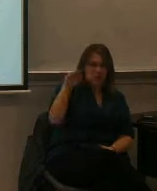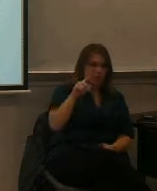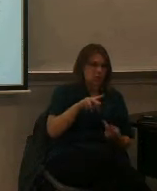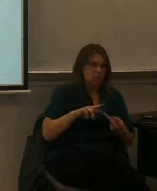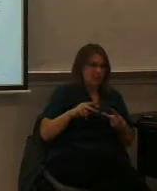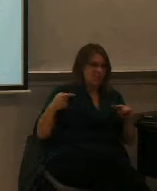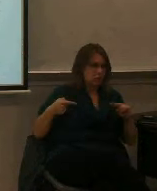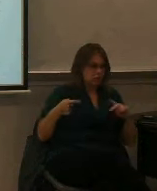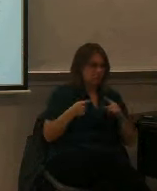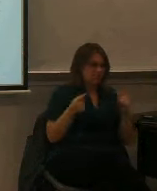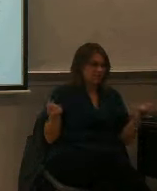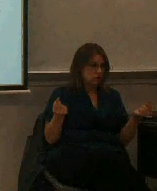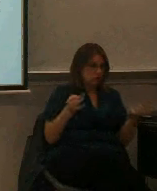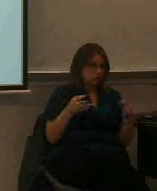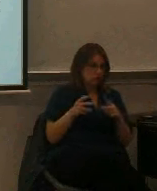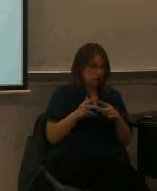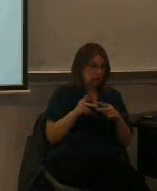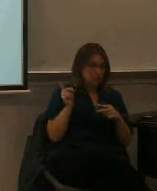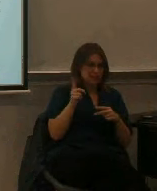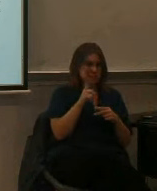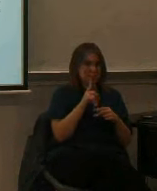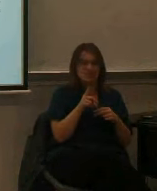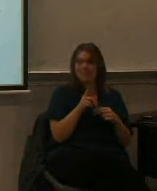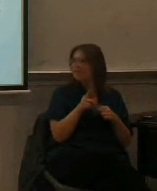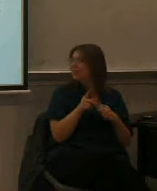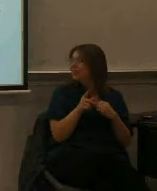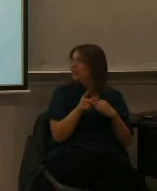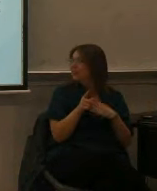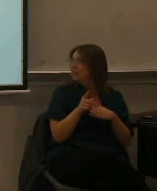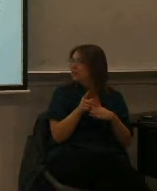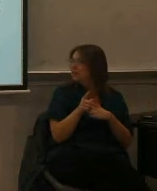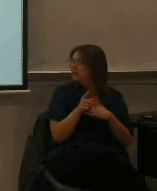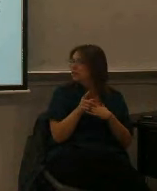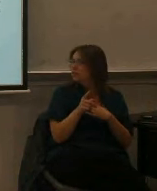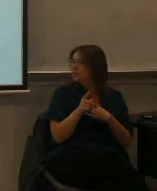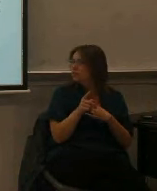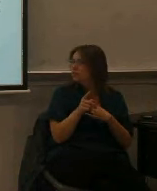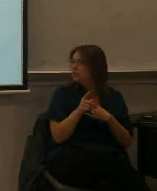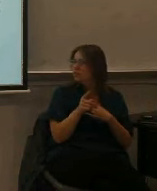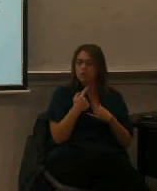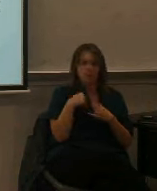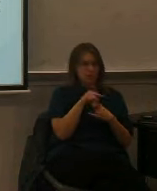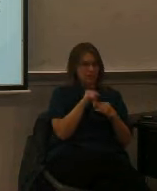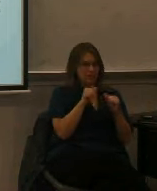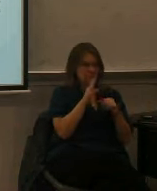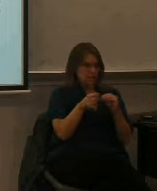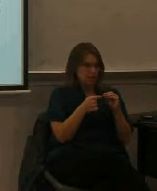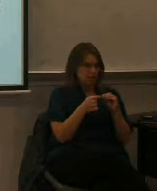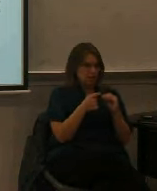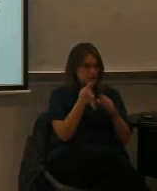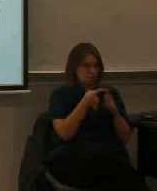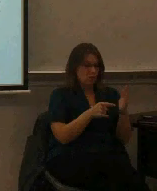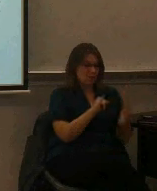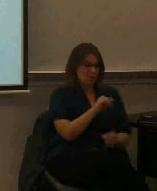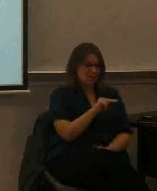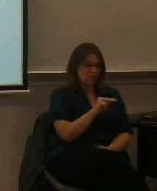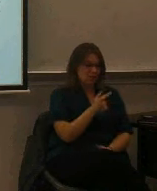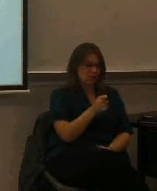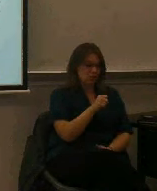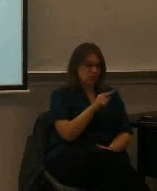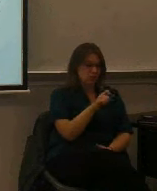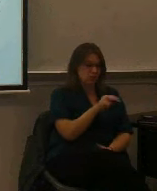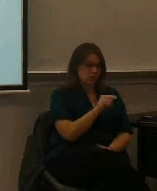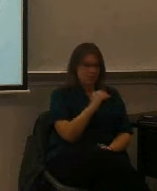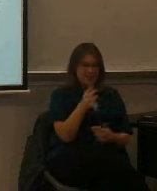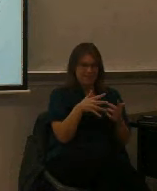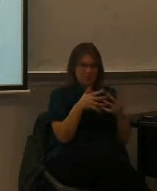other. This is substantial. We can talk about, when we talk about what these ingestion rates are and these filtering